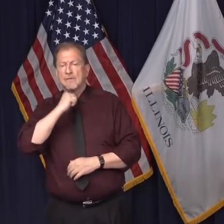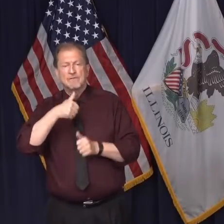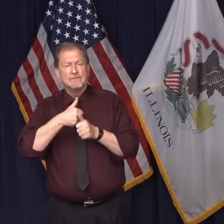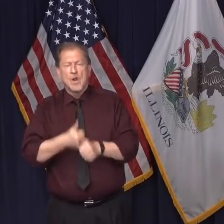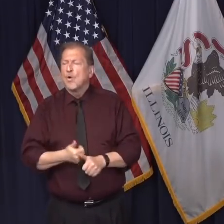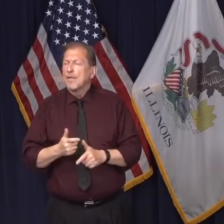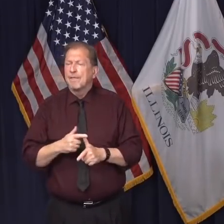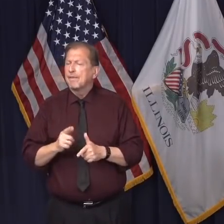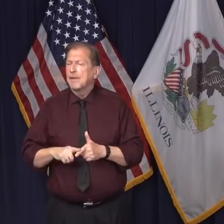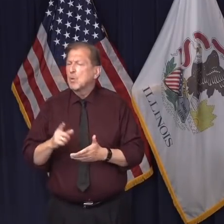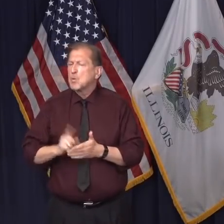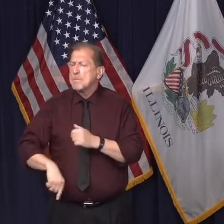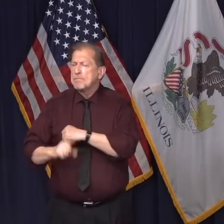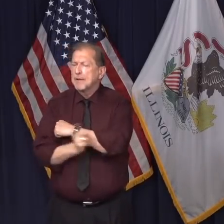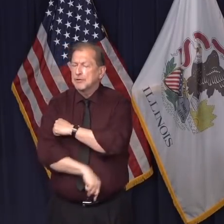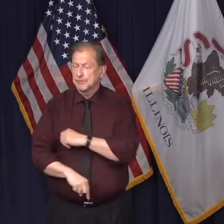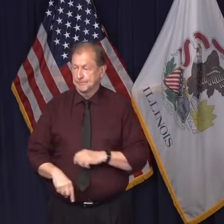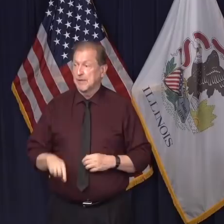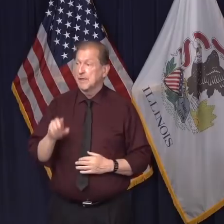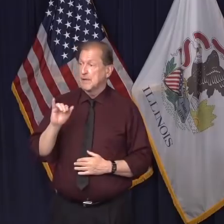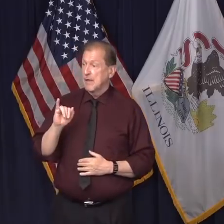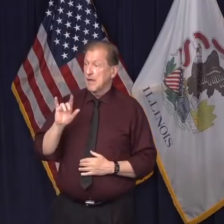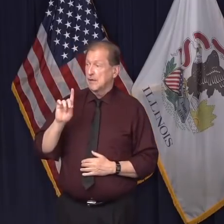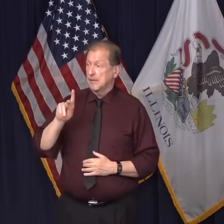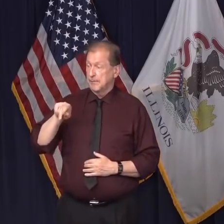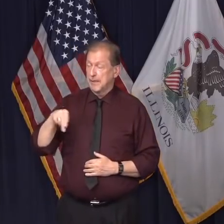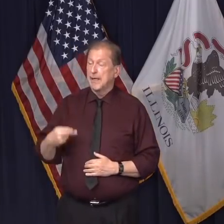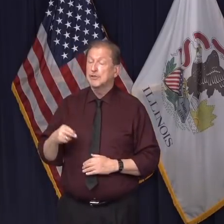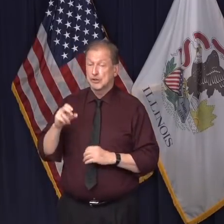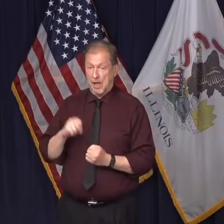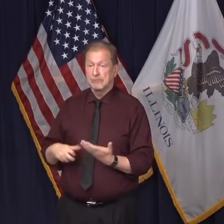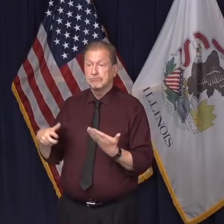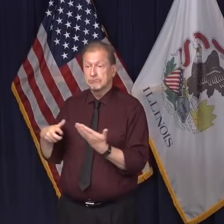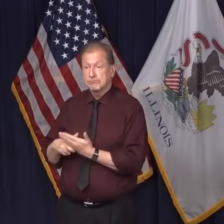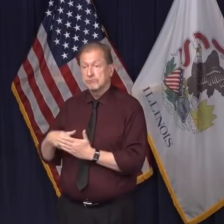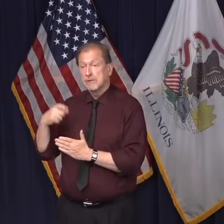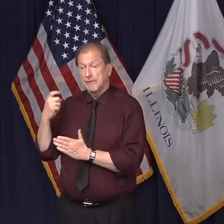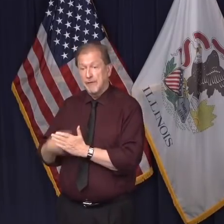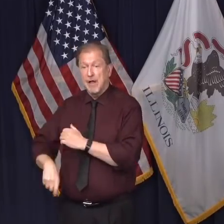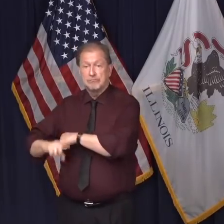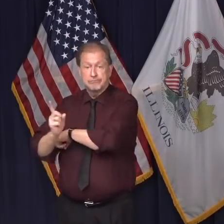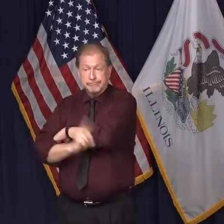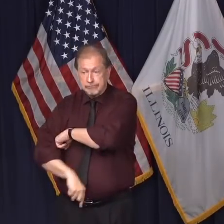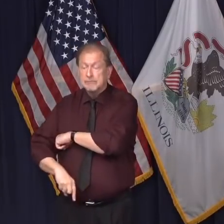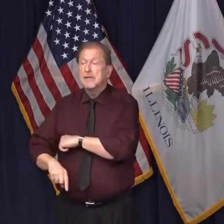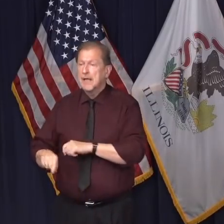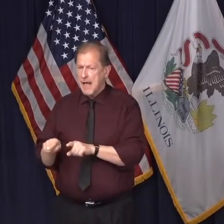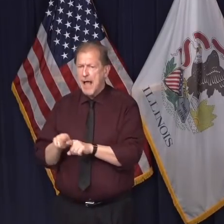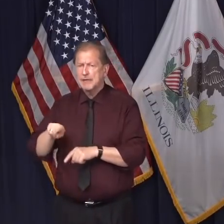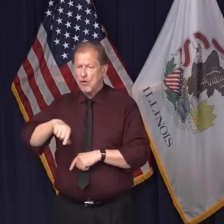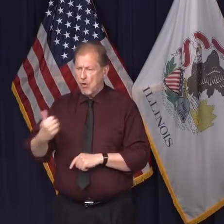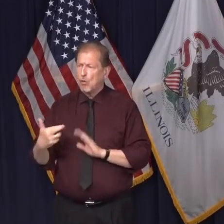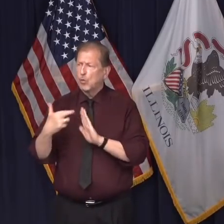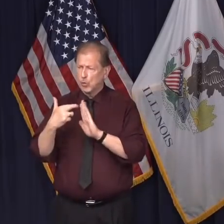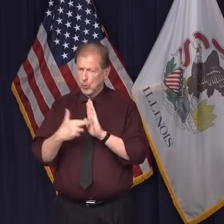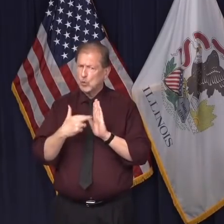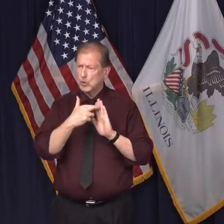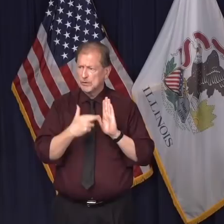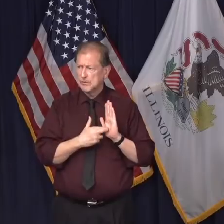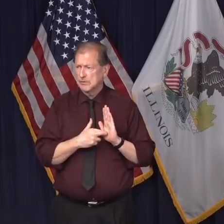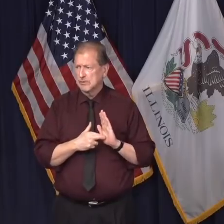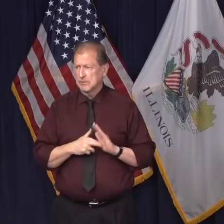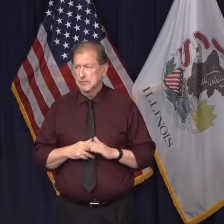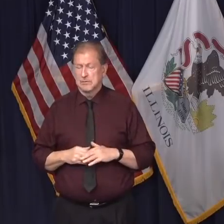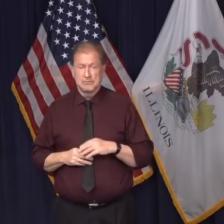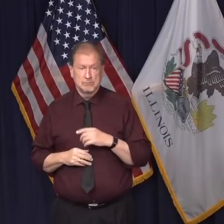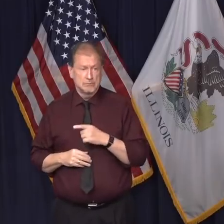IDPH regulates nursing homes, so they have the ability to issue violations as they do with other regulatory matters. And that would be